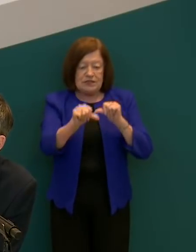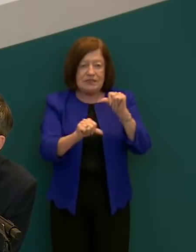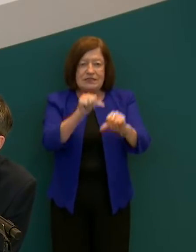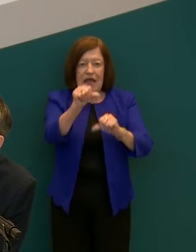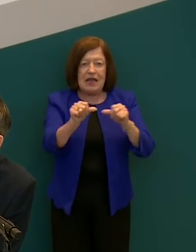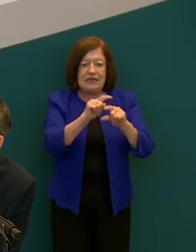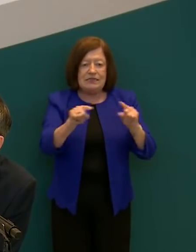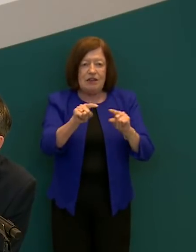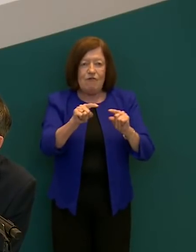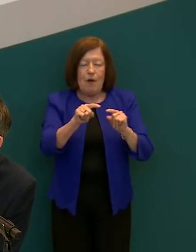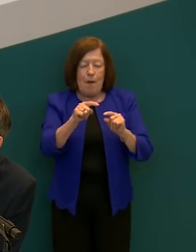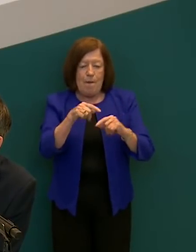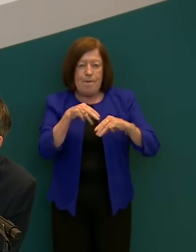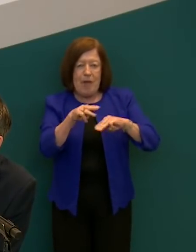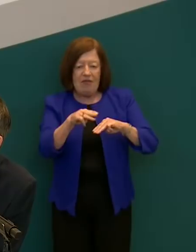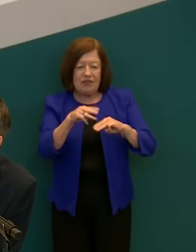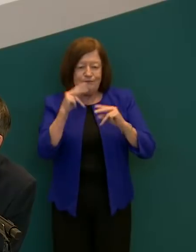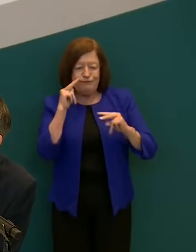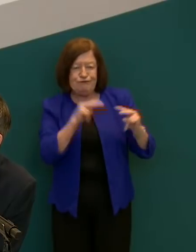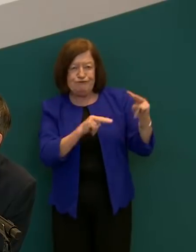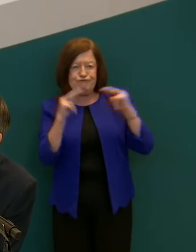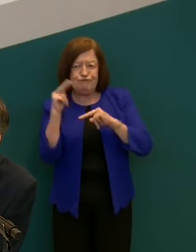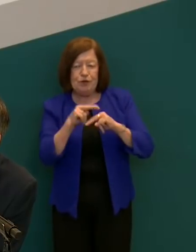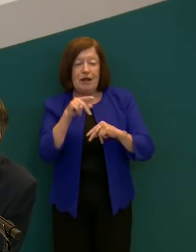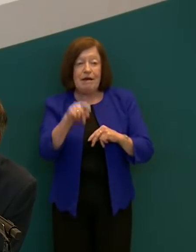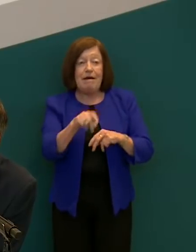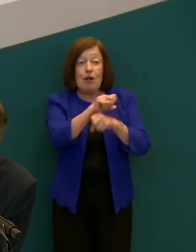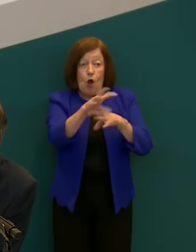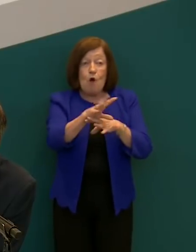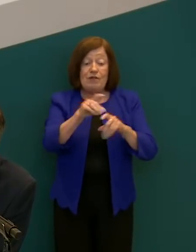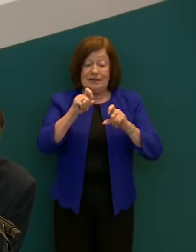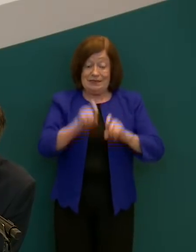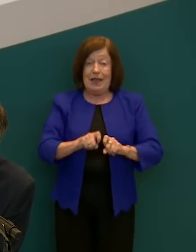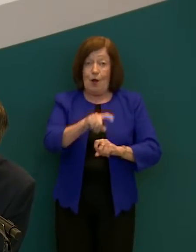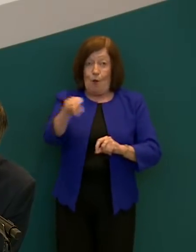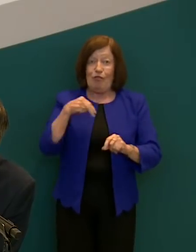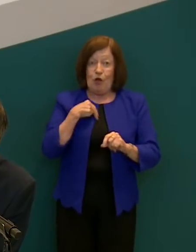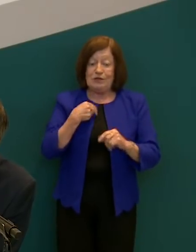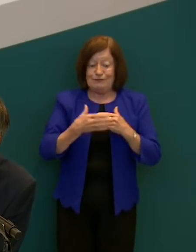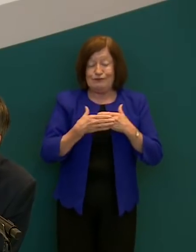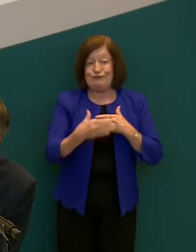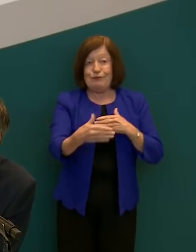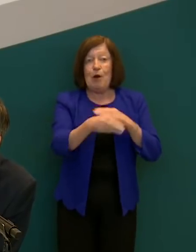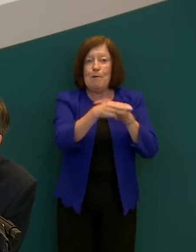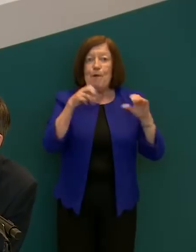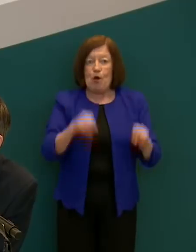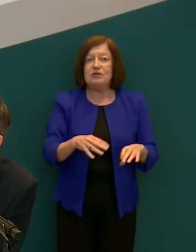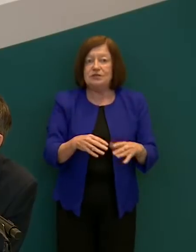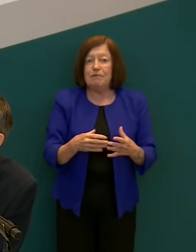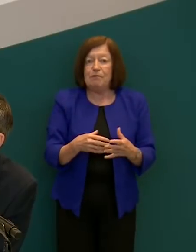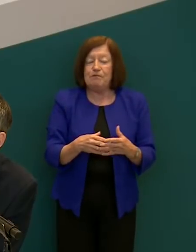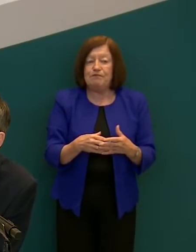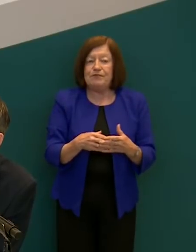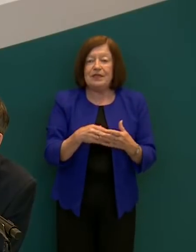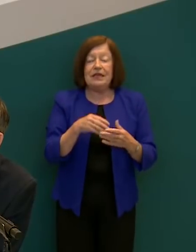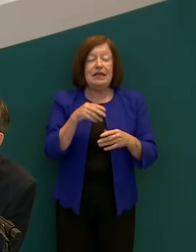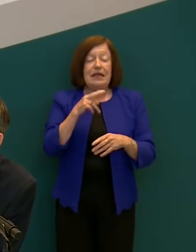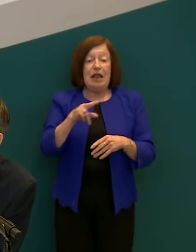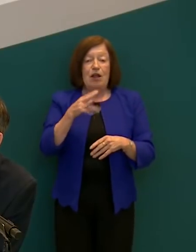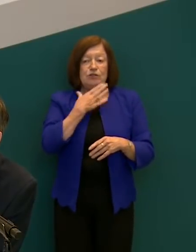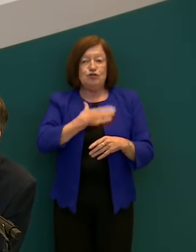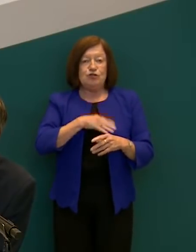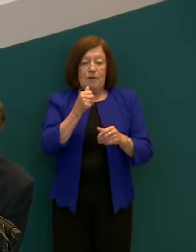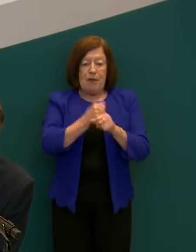approach, will be that COVID is with us for the coming months at least. It can't be just